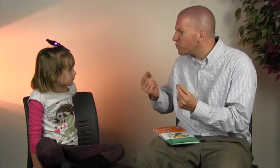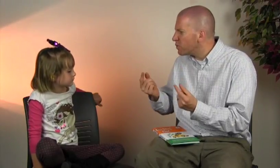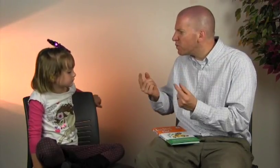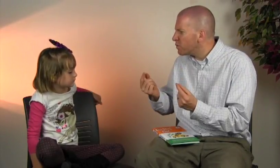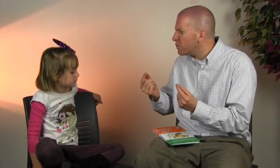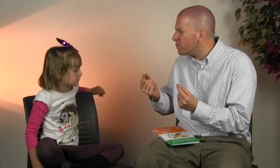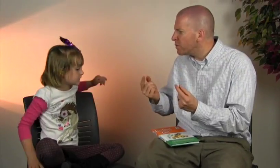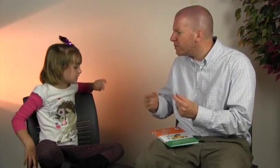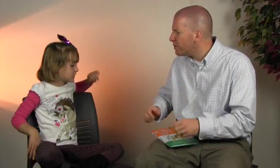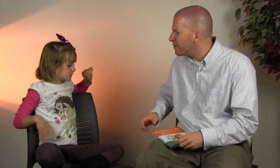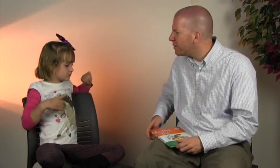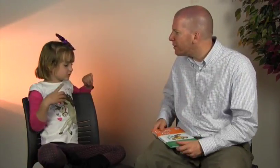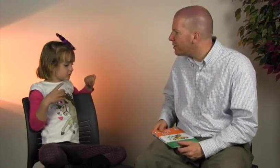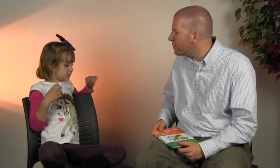What do you think is going to happen in this book?